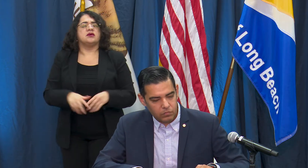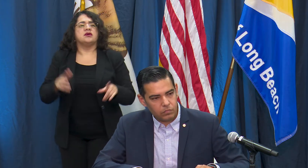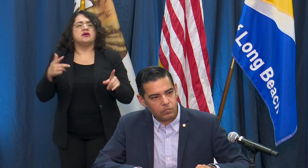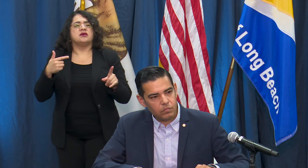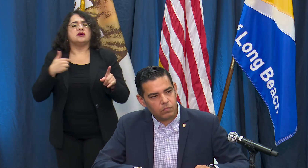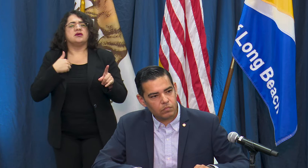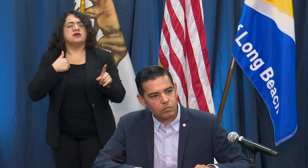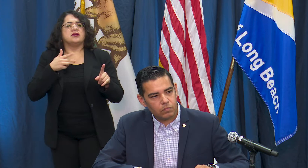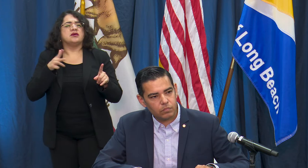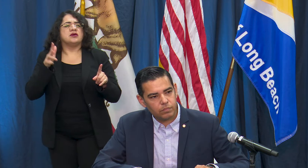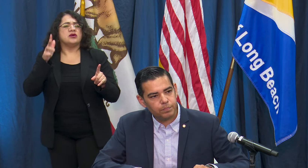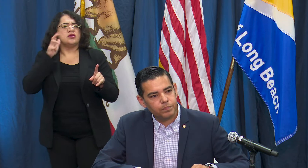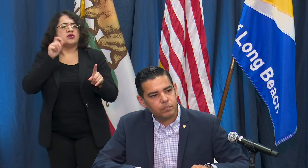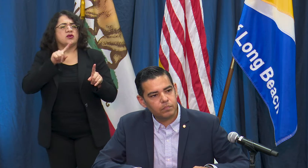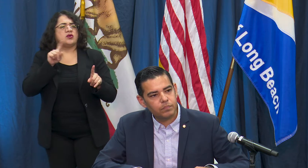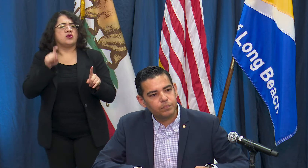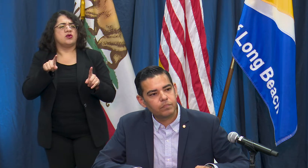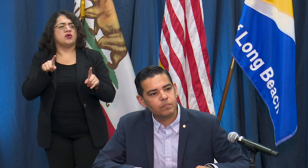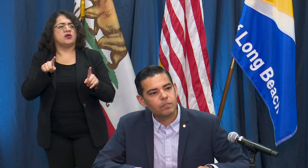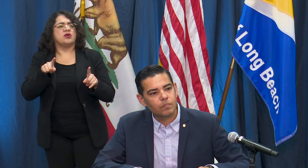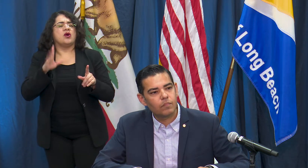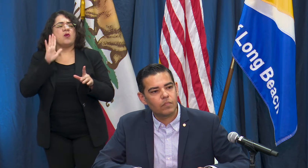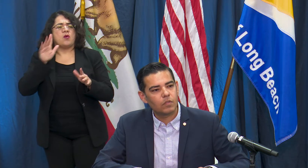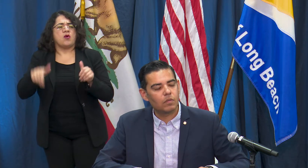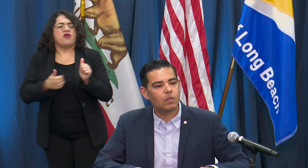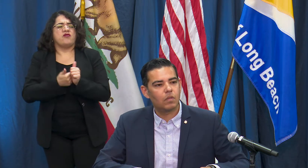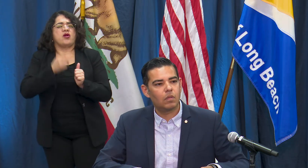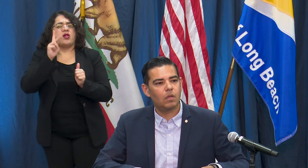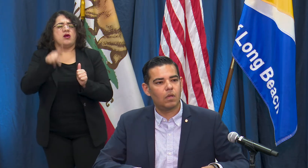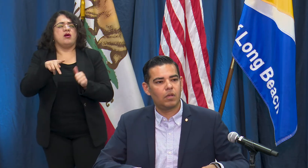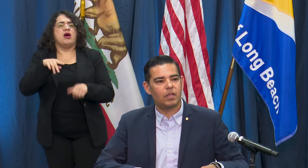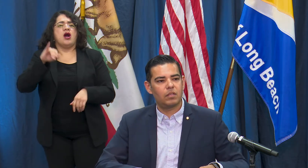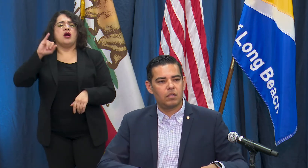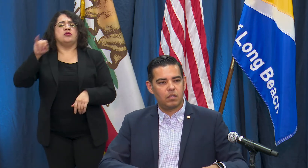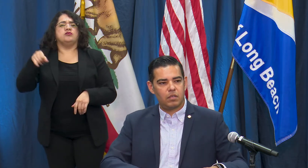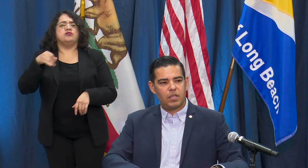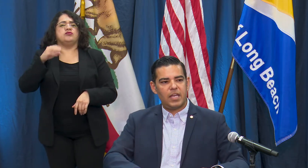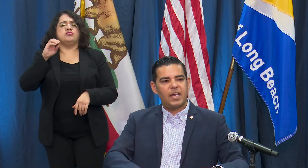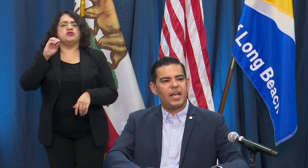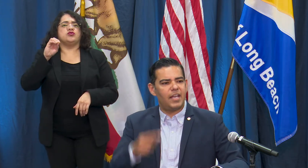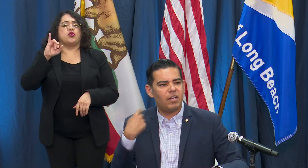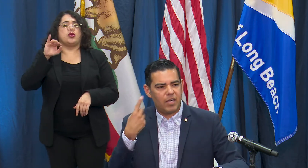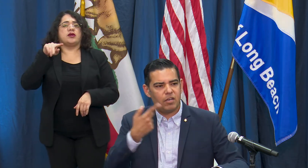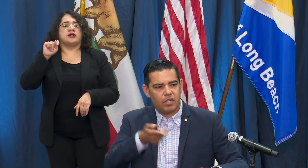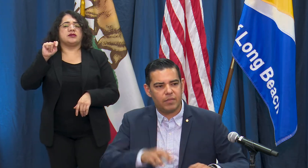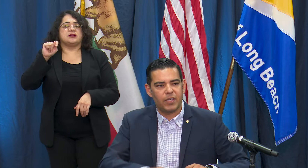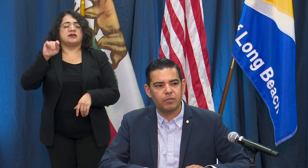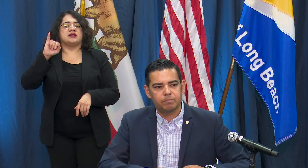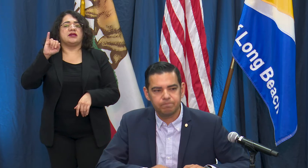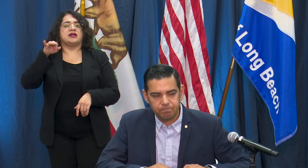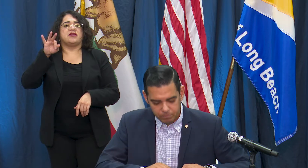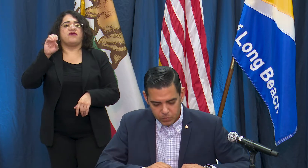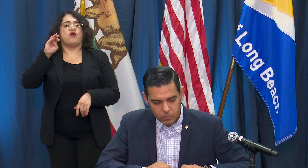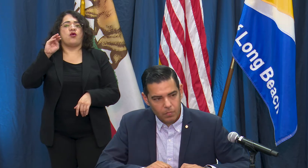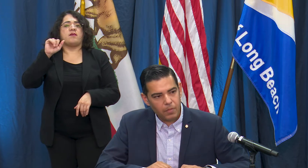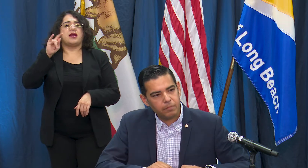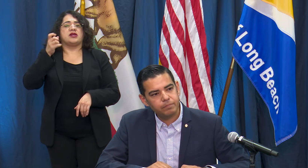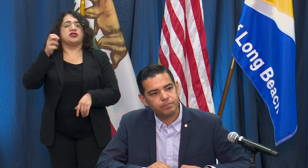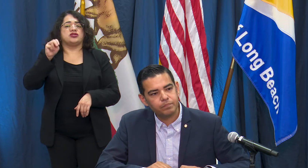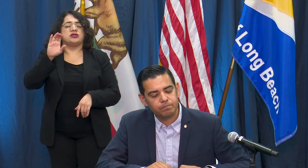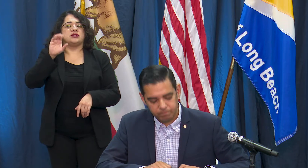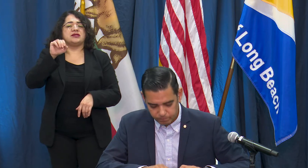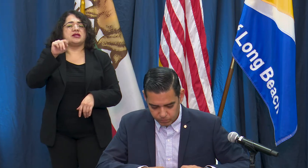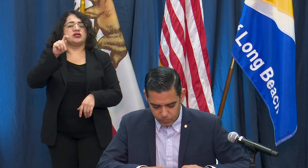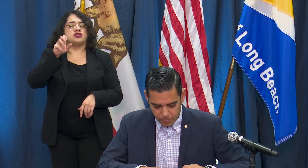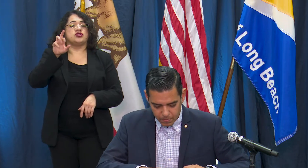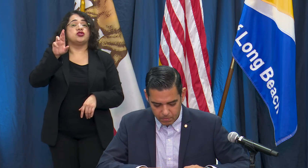your questions. We'll go ahead and follow up with you from the Joint Information Center with additional information relating to your. And I heard it. Yeah, thank you. All right,